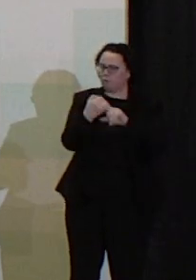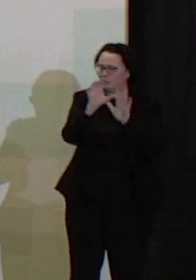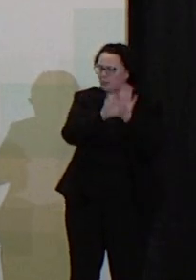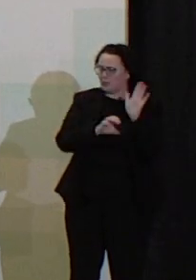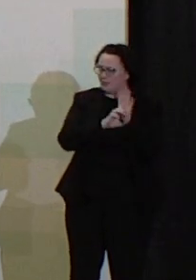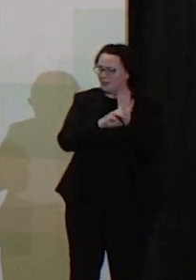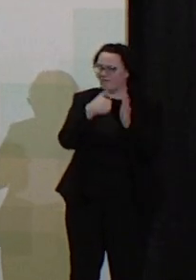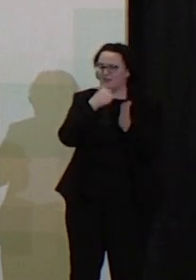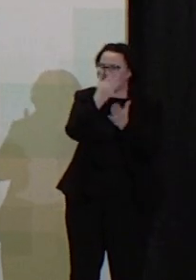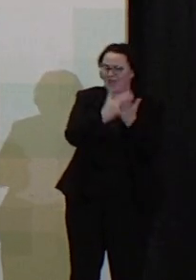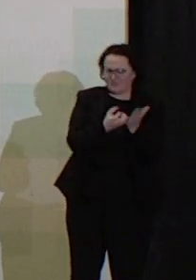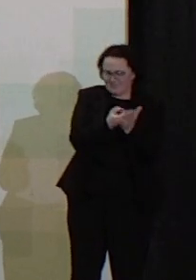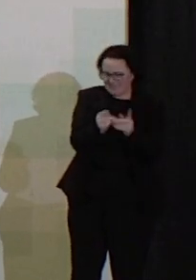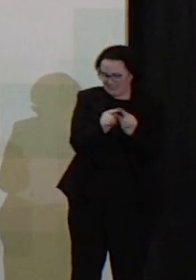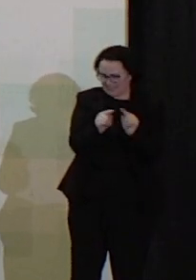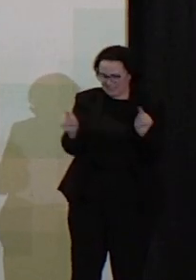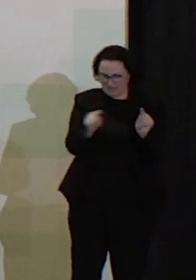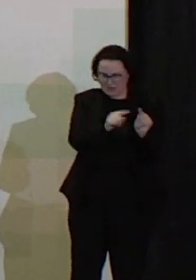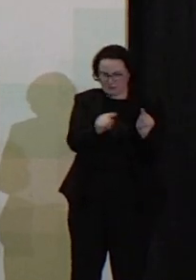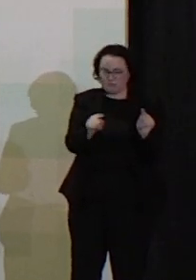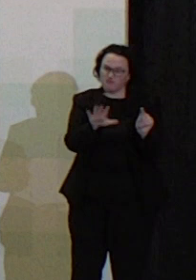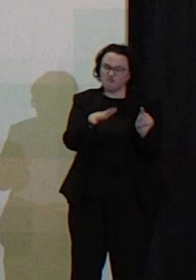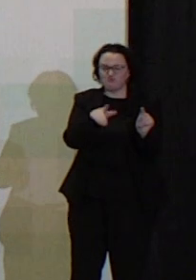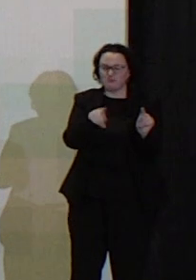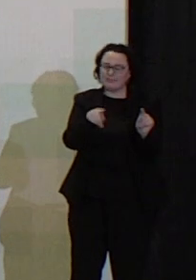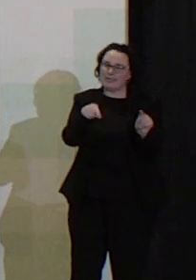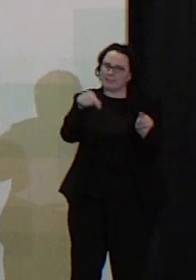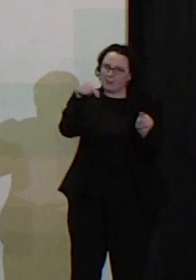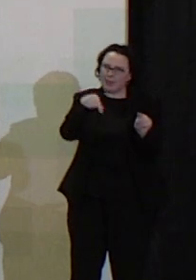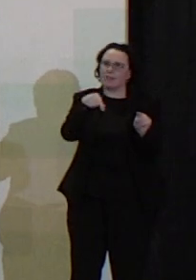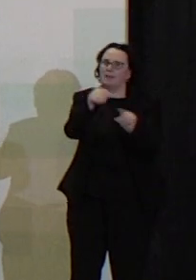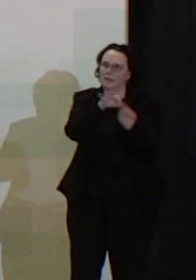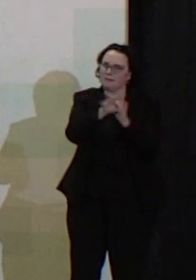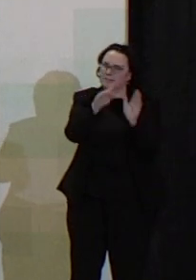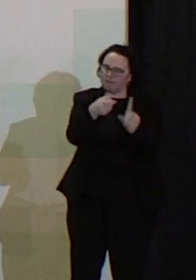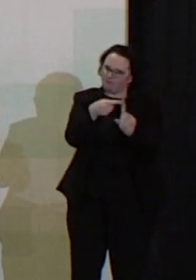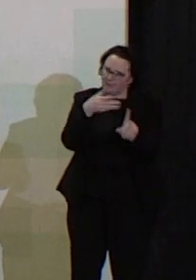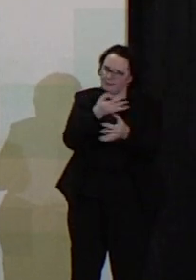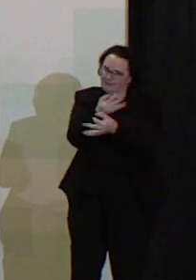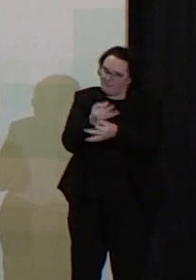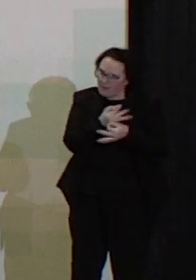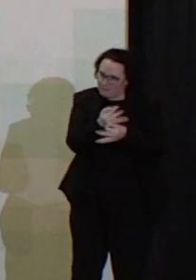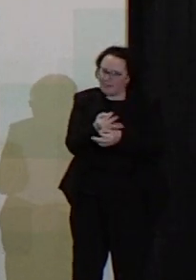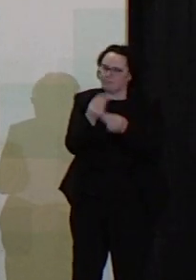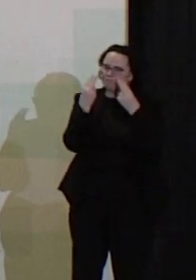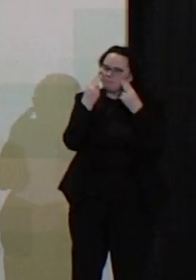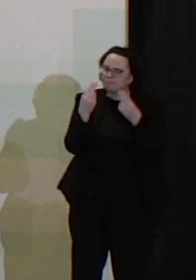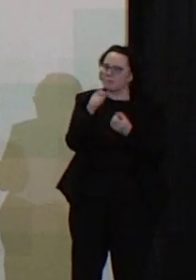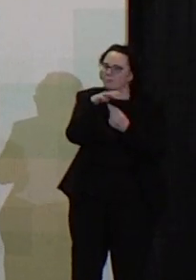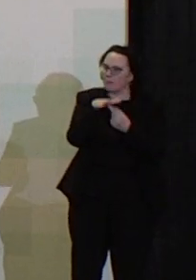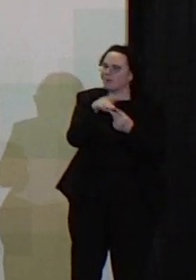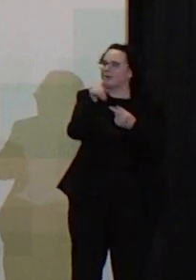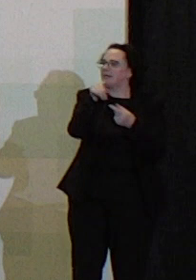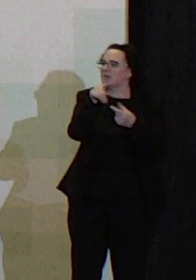The first half of that line is pretty standard. It says the state recognises the family as a natural, primary and fundamental unit group